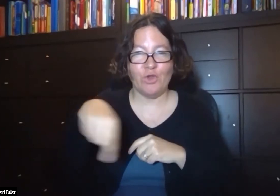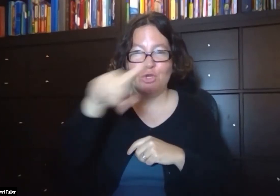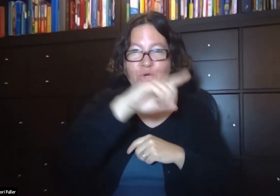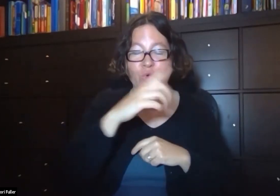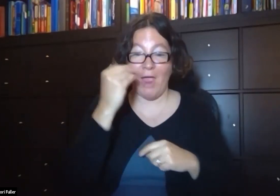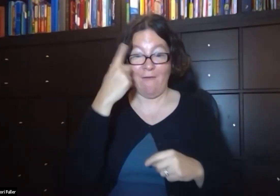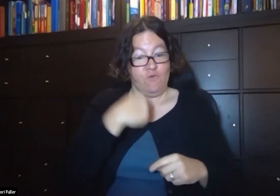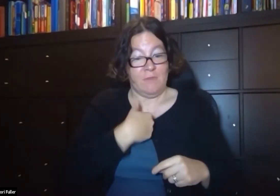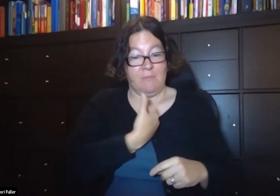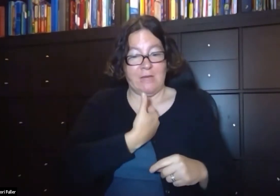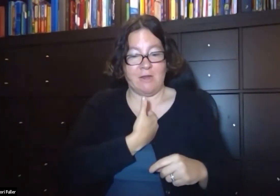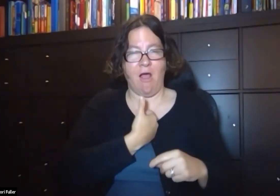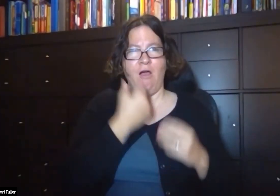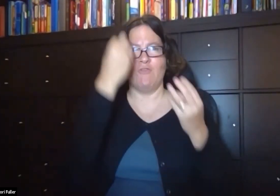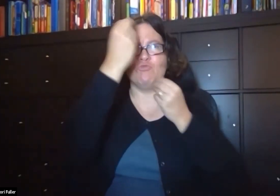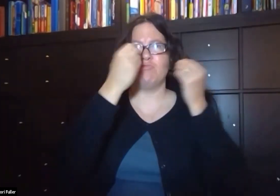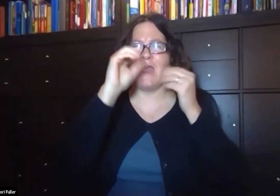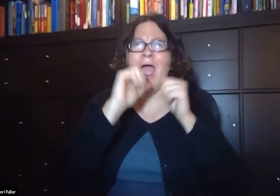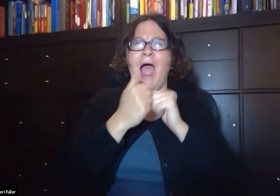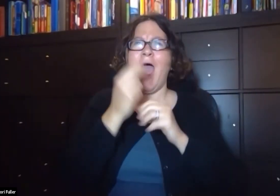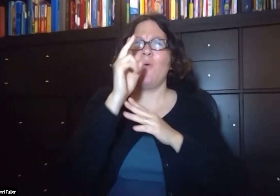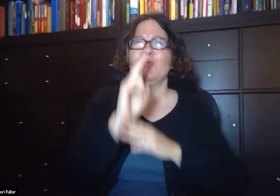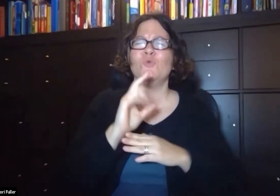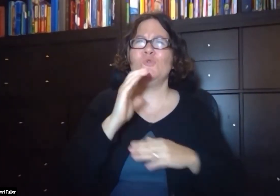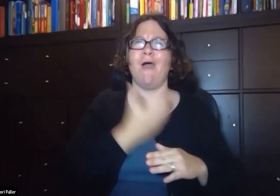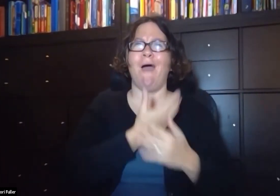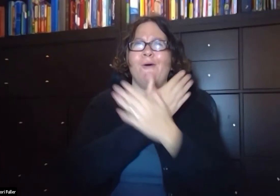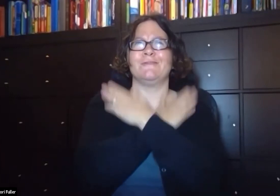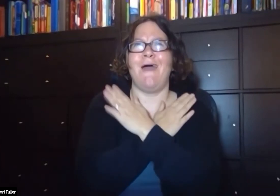But my challenge for you and for myself